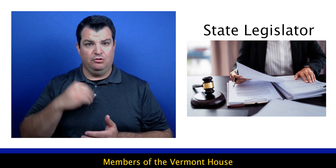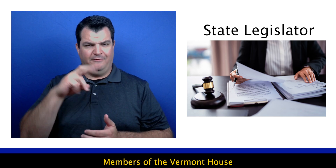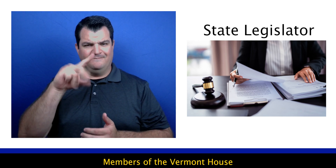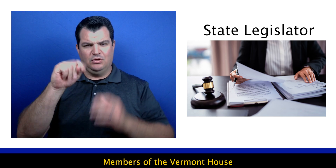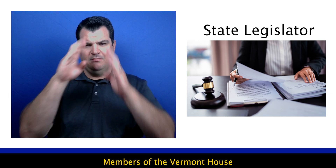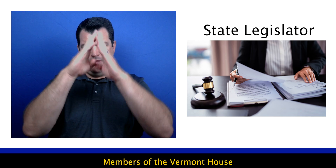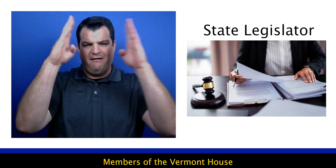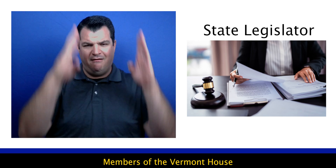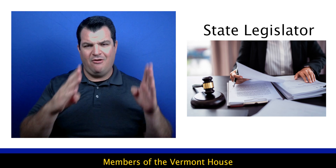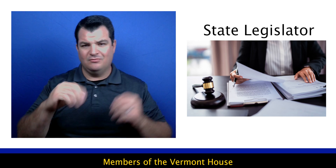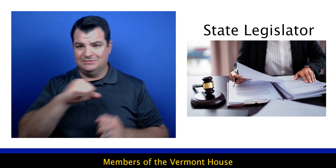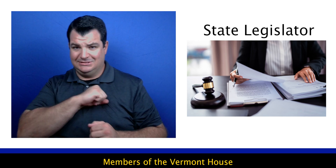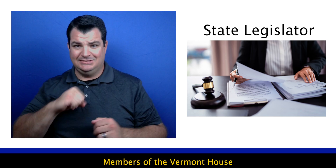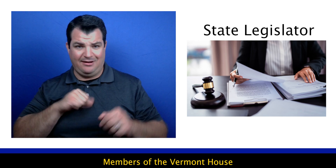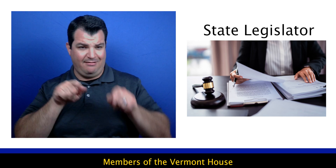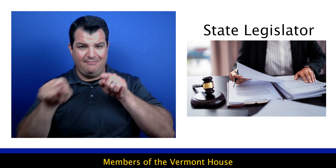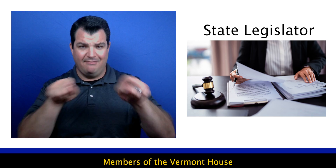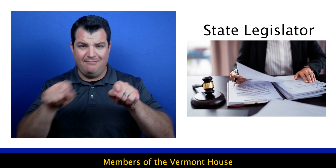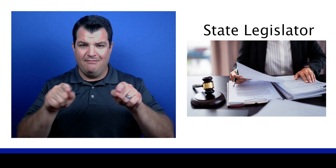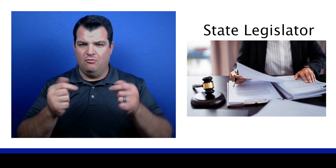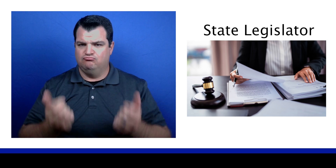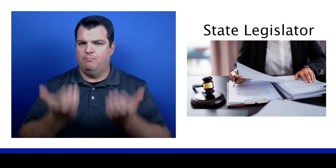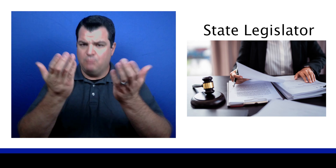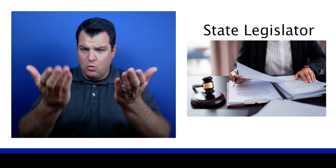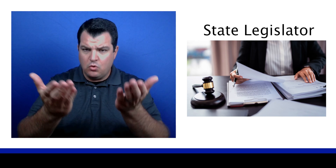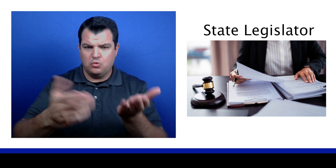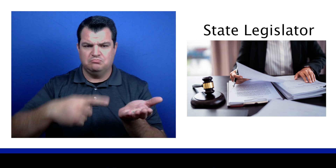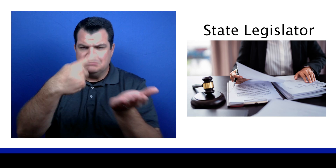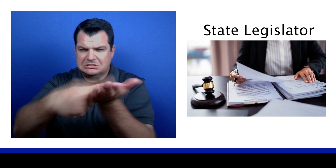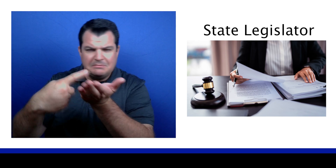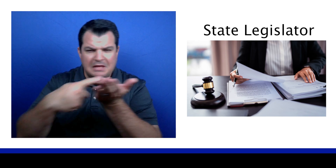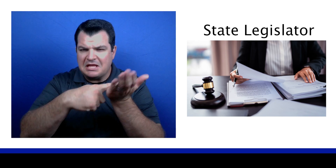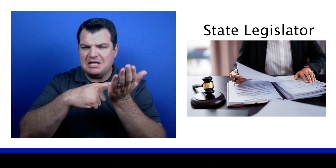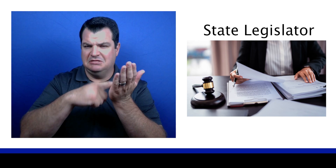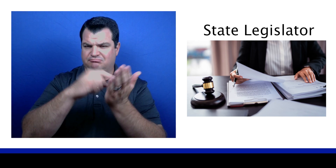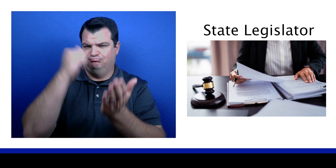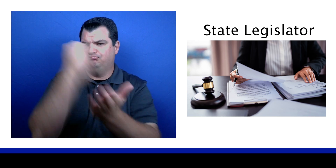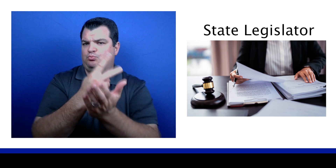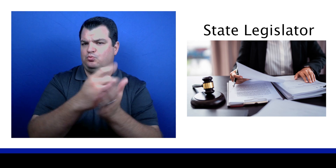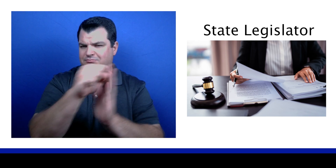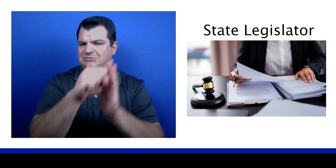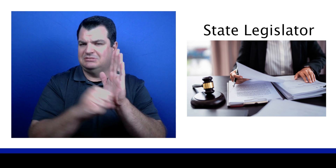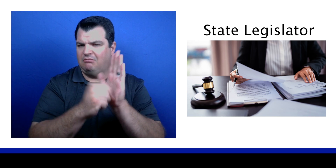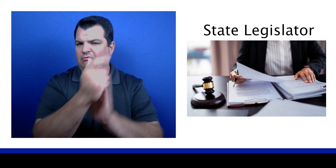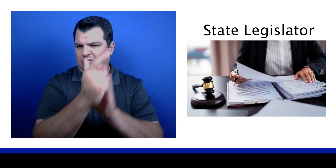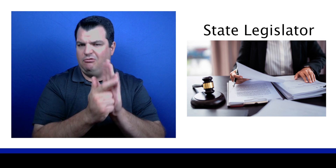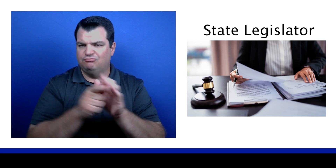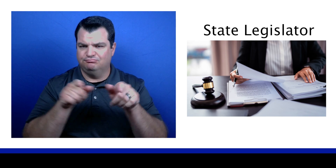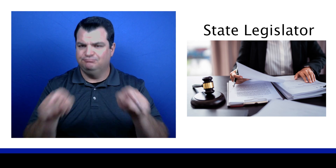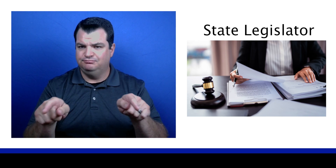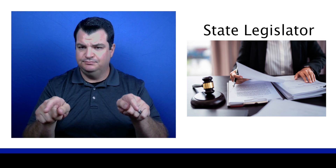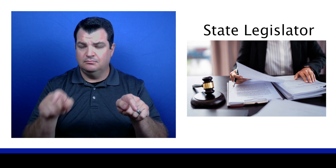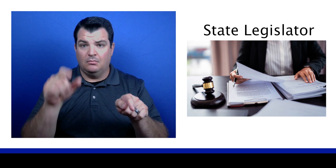Members of the Vermont House and Senate propose, debate, and approve state laws.